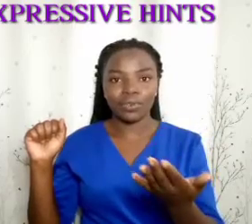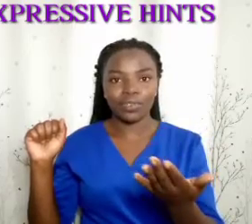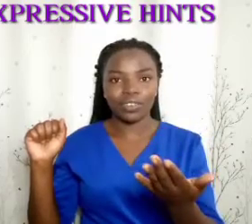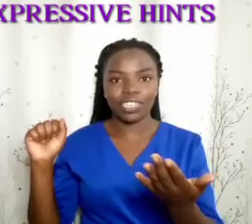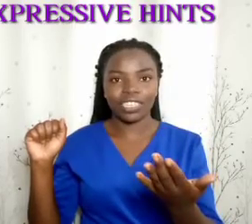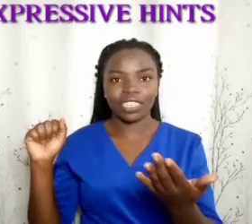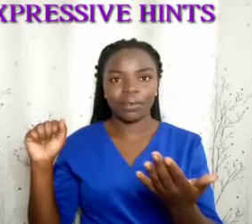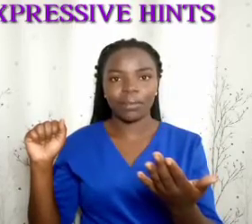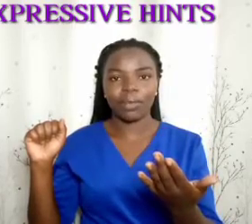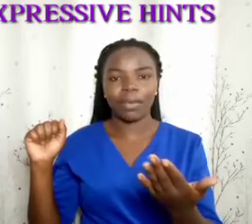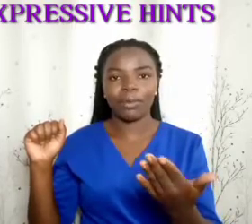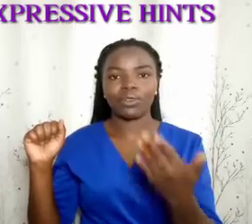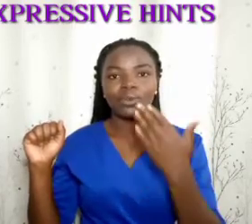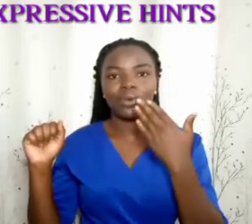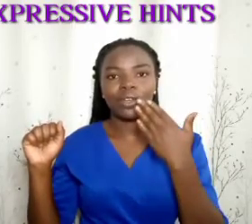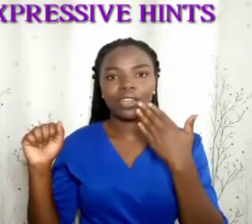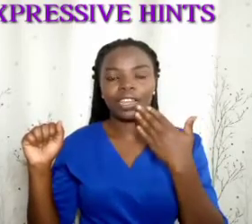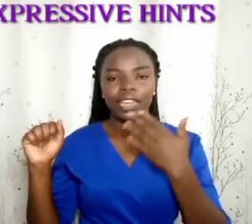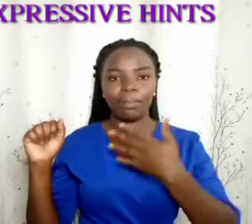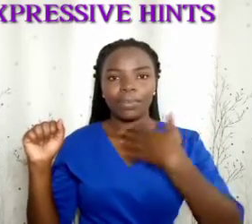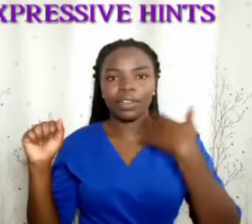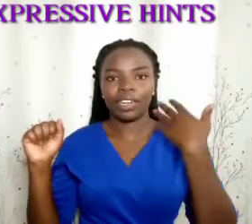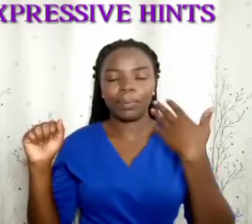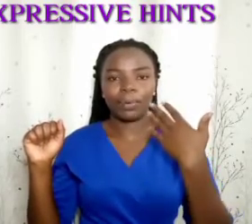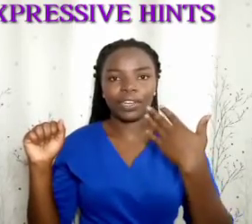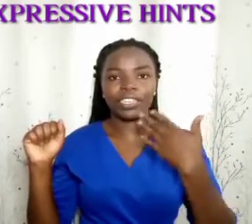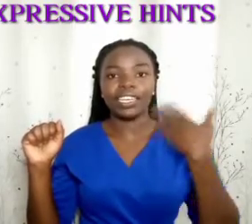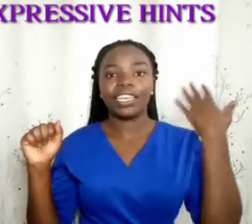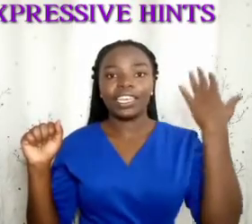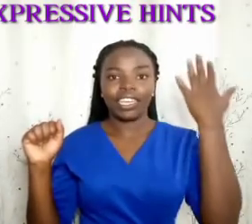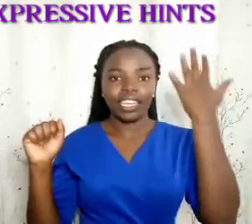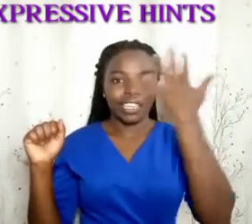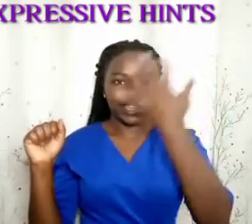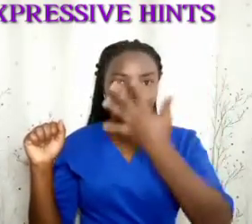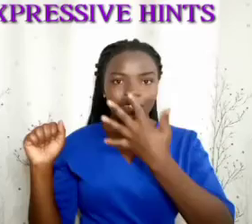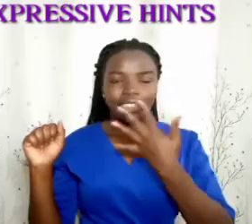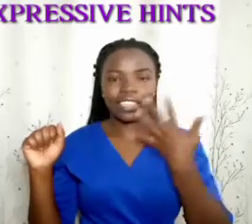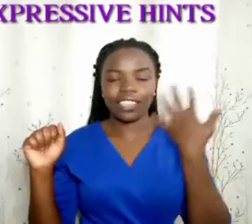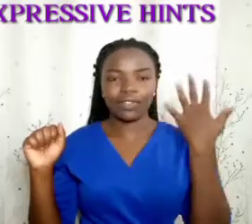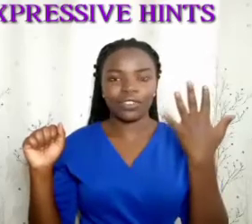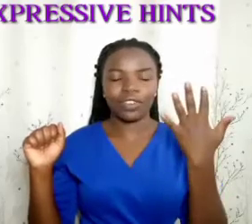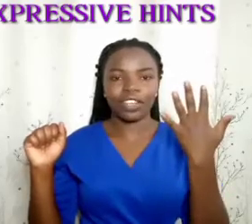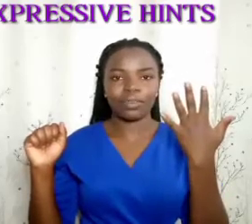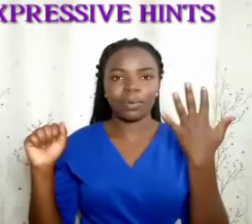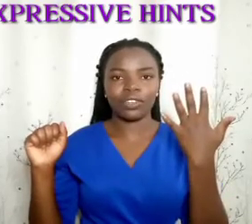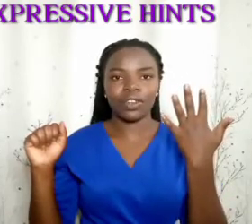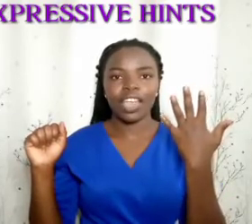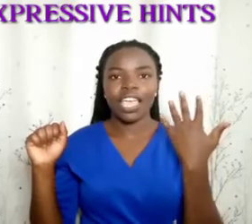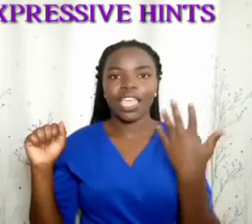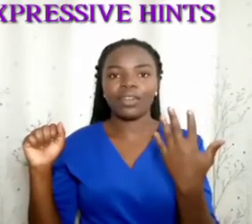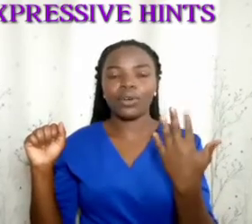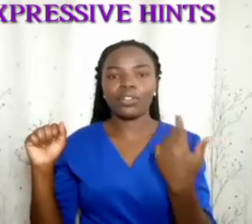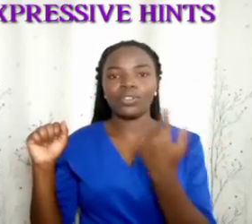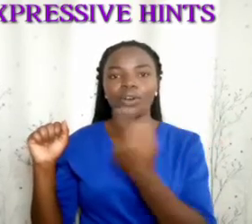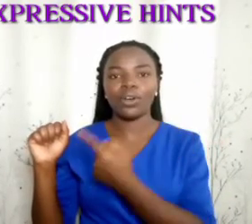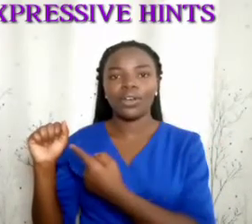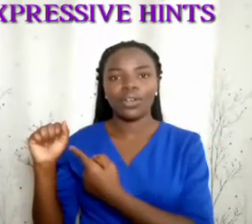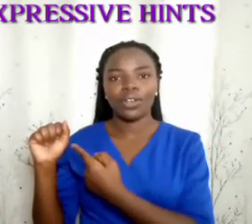who's reading will be able to lip read, see the facial expression, and also